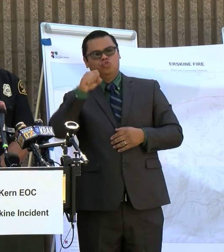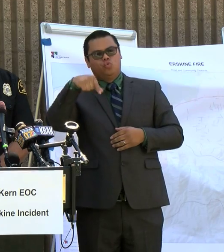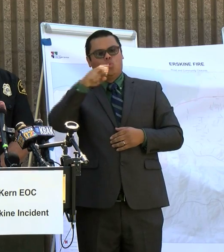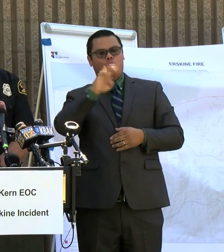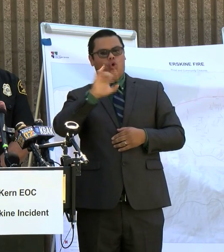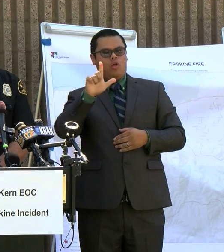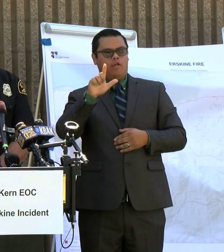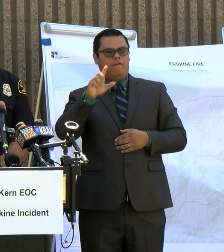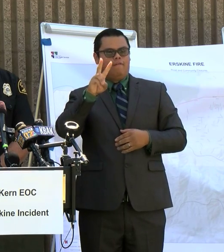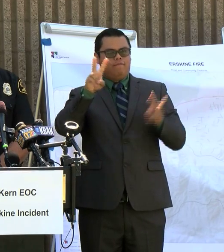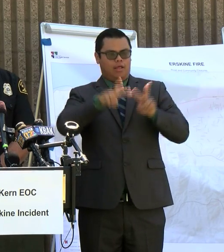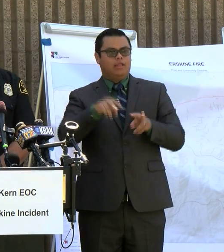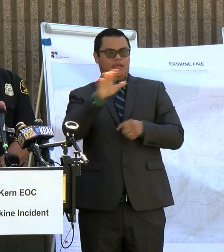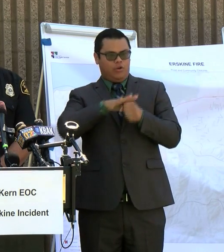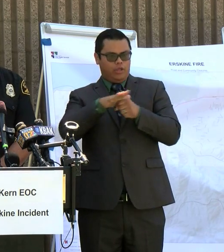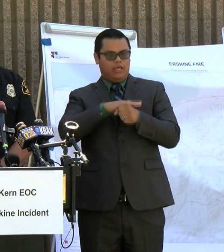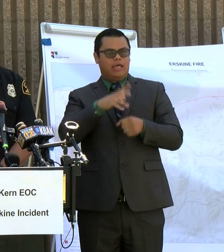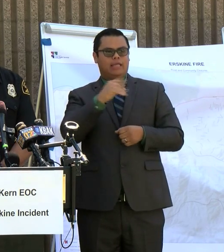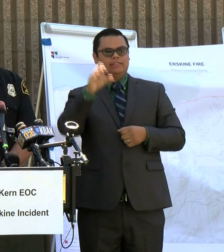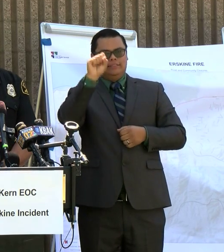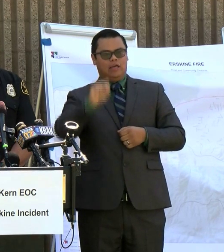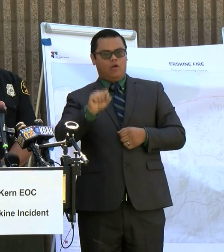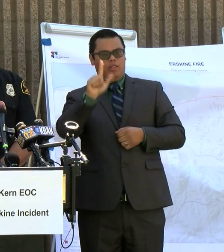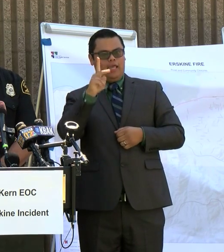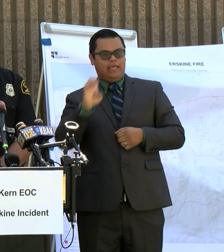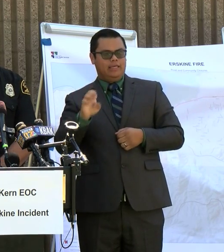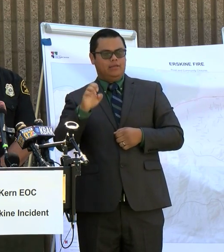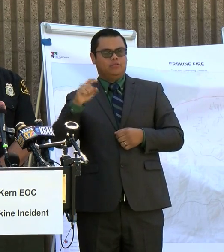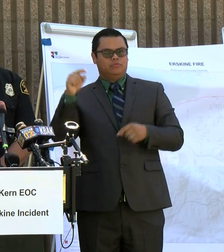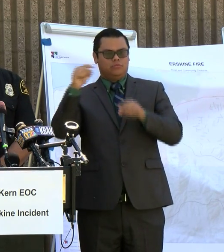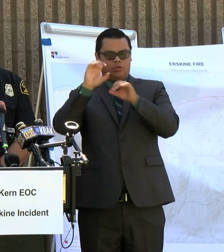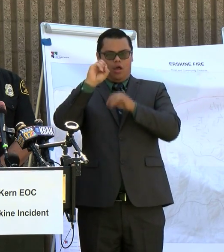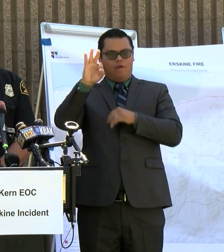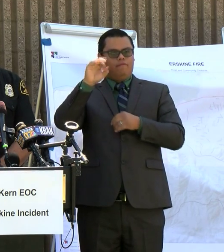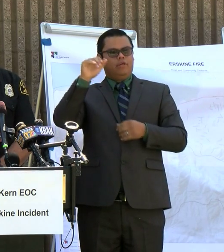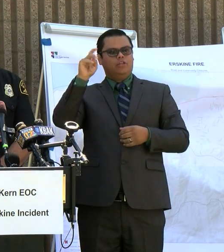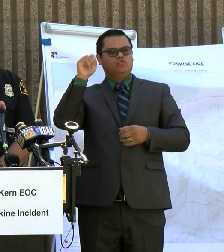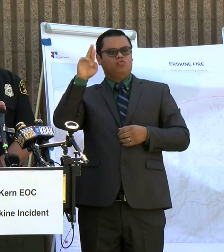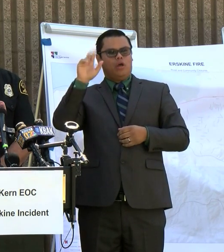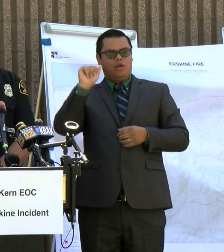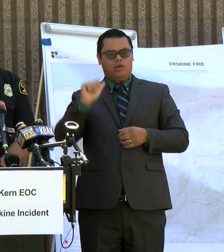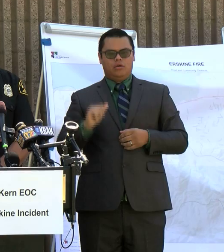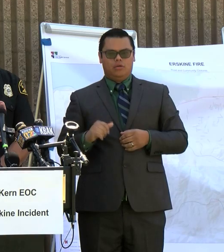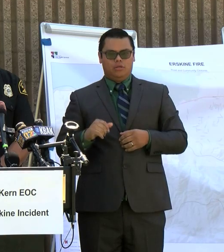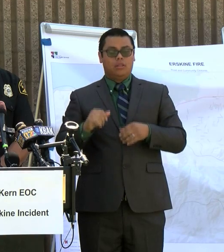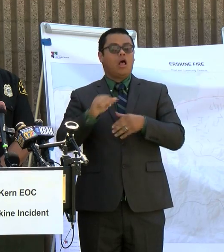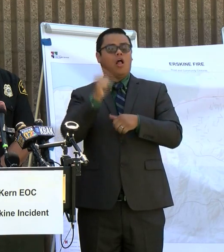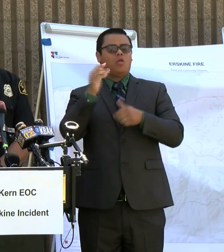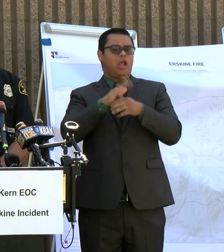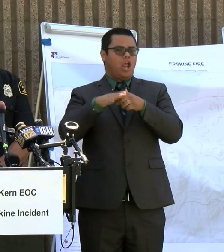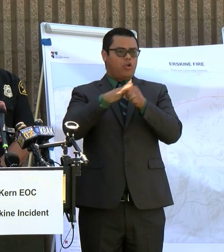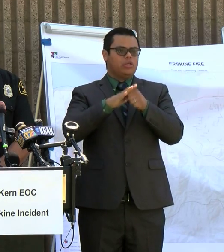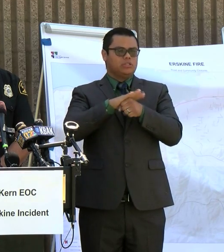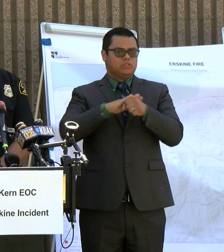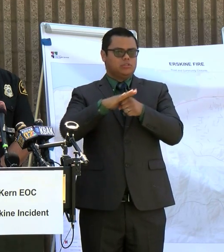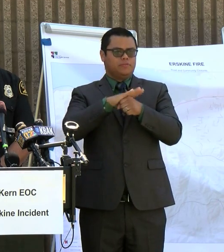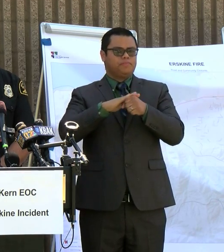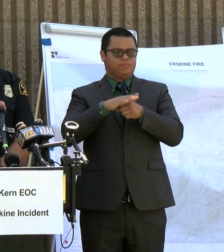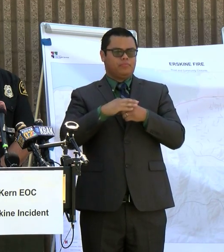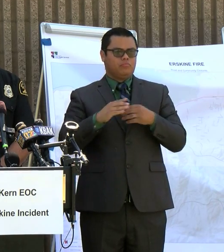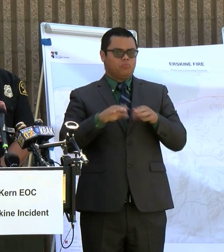McRae and South Lake area off Entrada. The other areas are open for people to